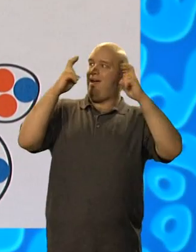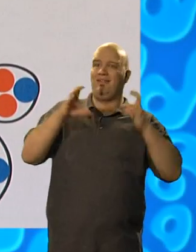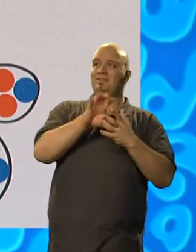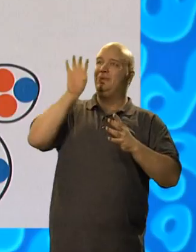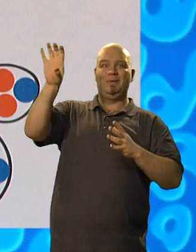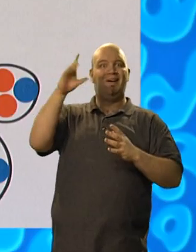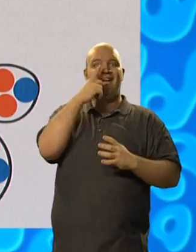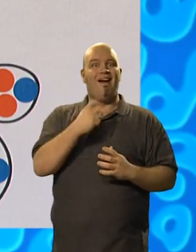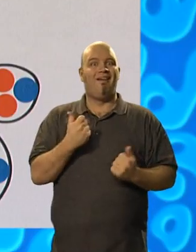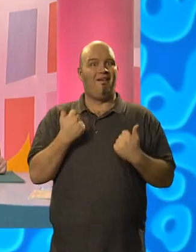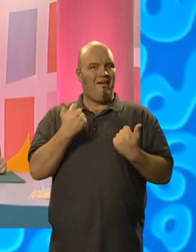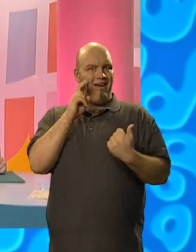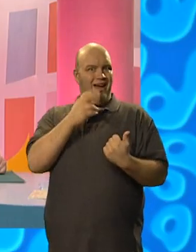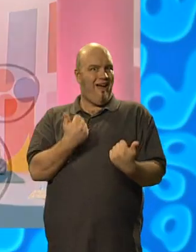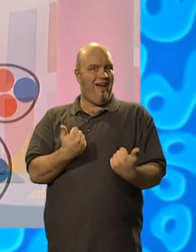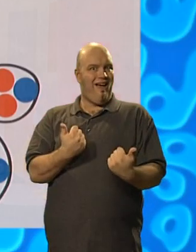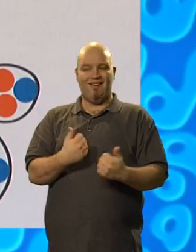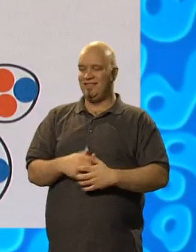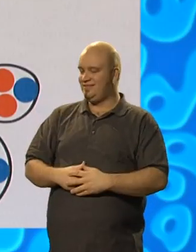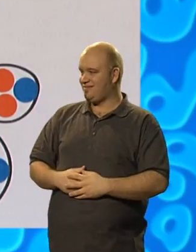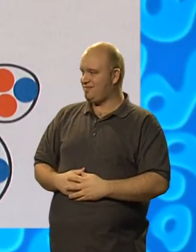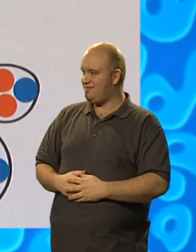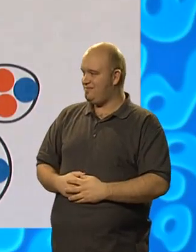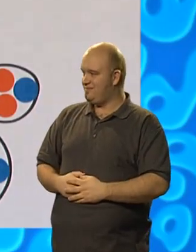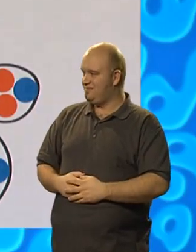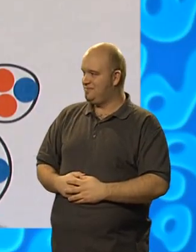pattern palace. That looks brilliant, doesn't it?